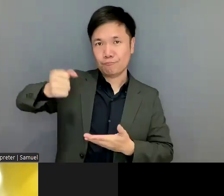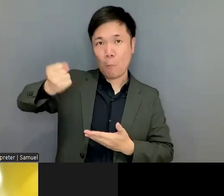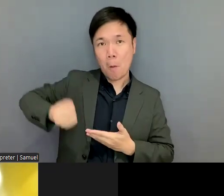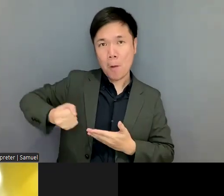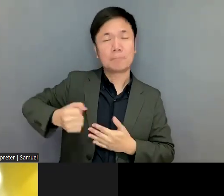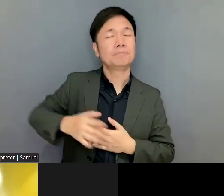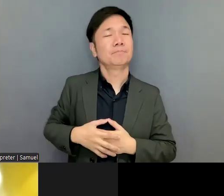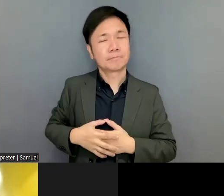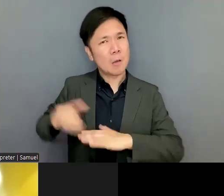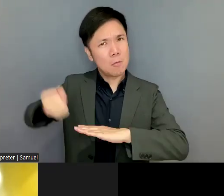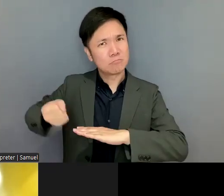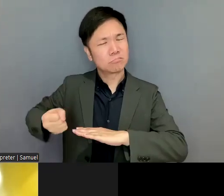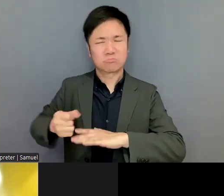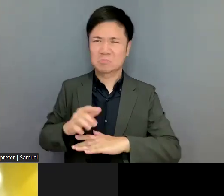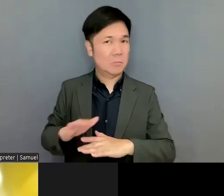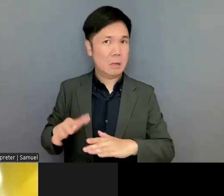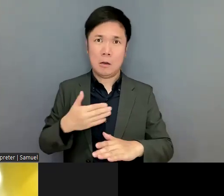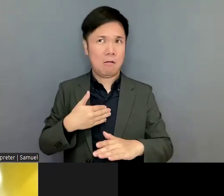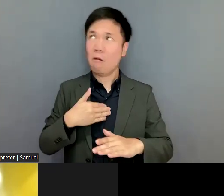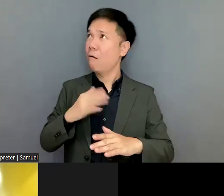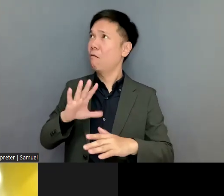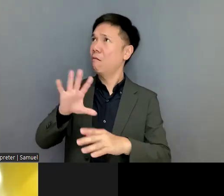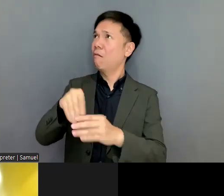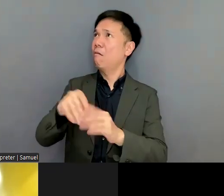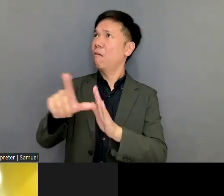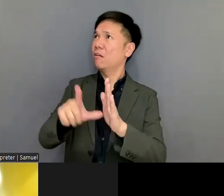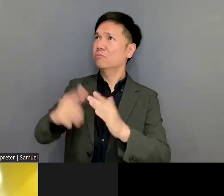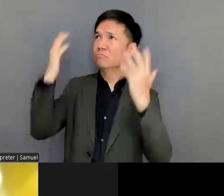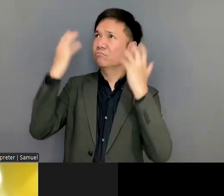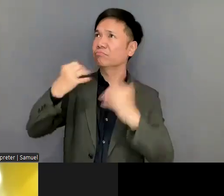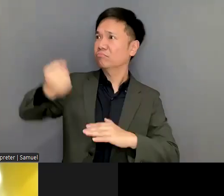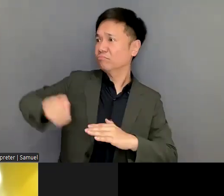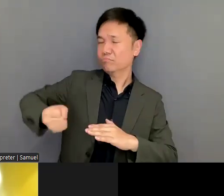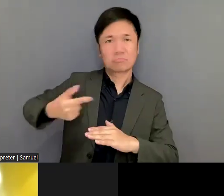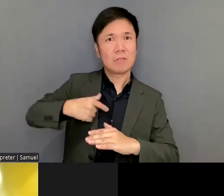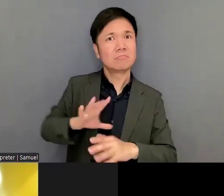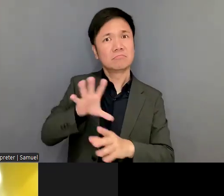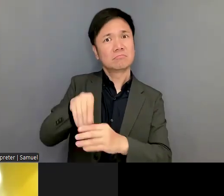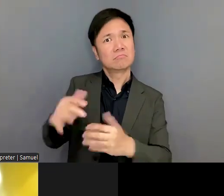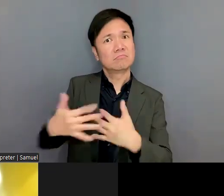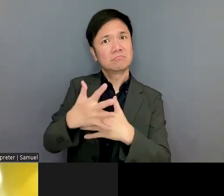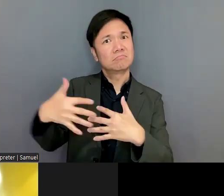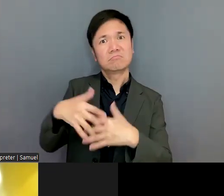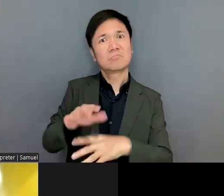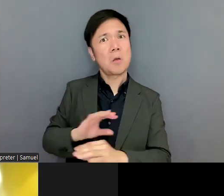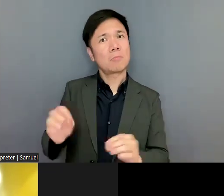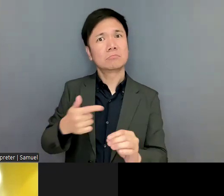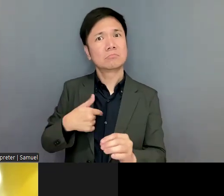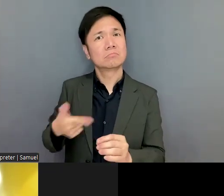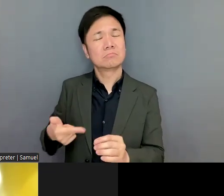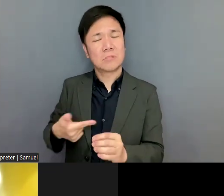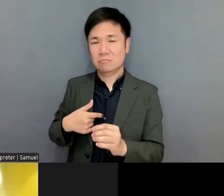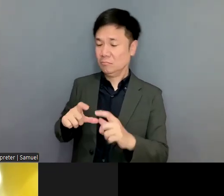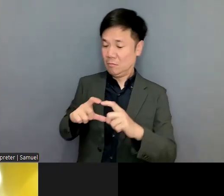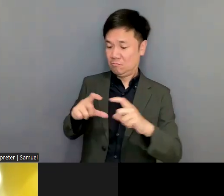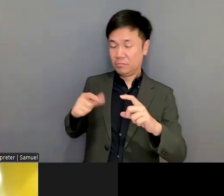indígena con discapacidad. they don't Lo que form quiere part of decir these es legal de que la systems. ciudadanía So it plena means that está full coactada citizenship políticamente is desde origen. Y